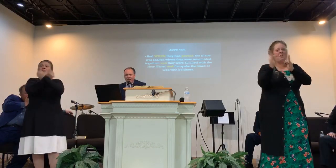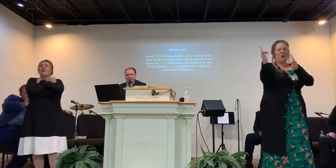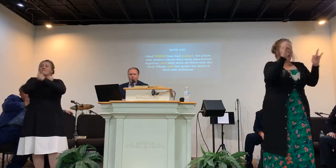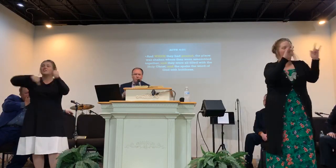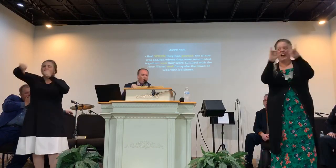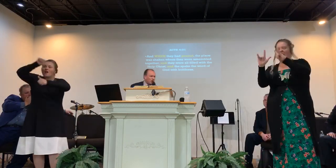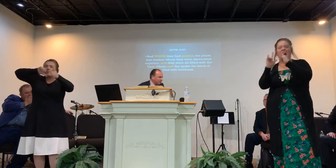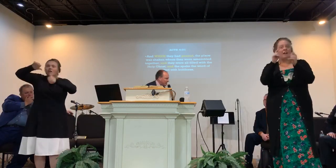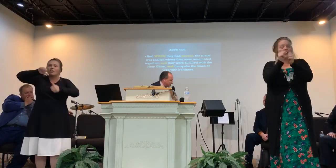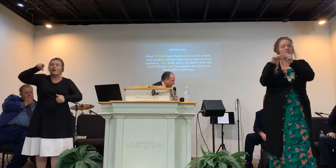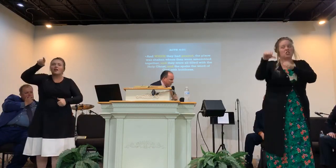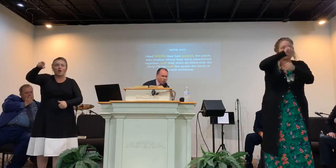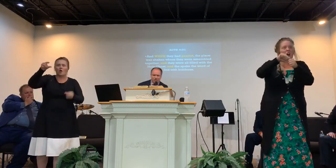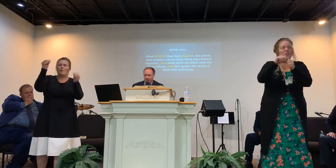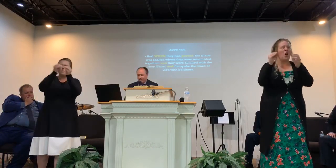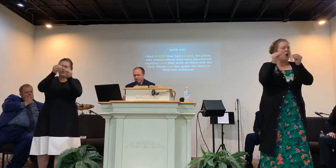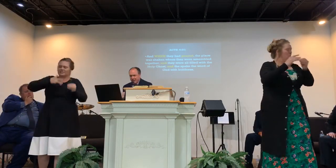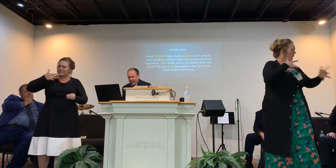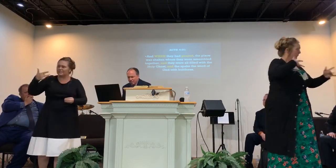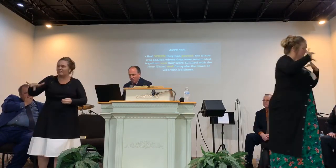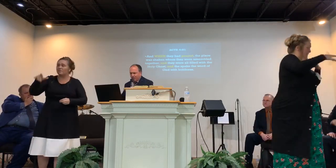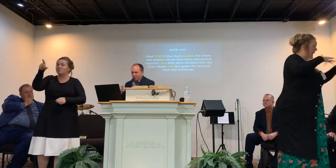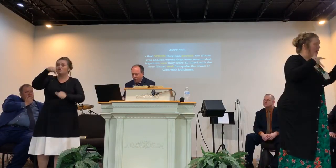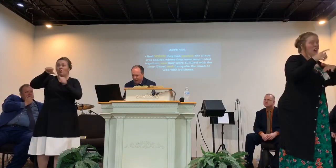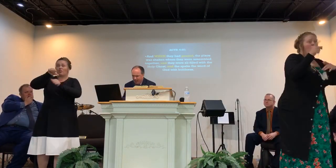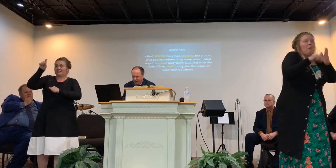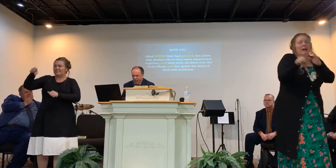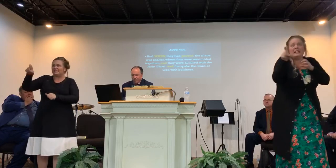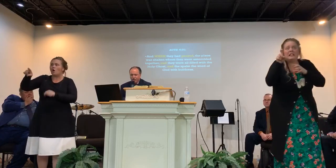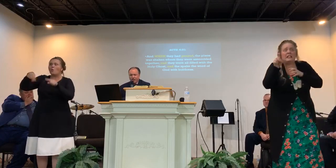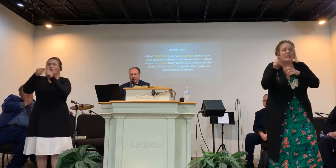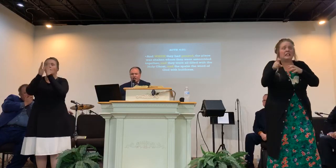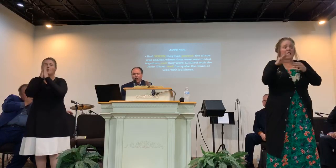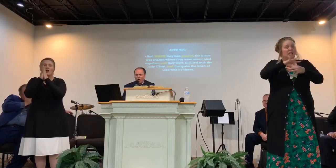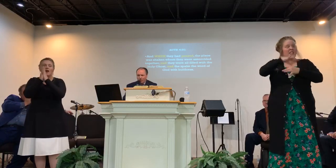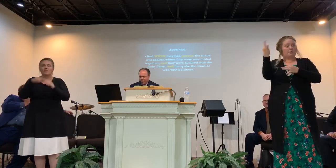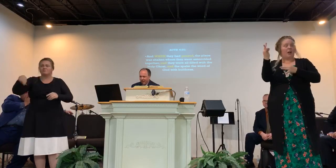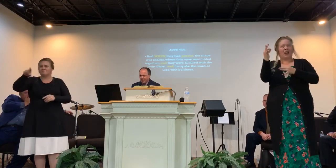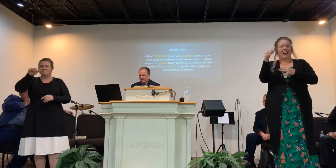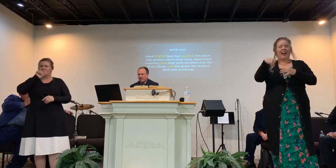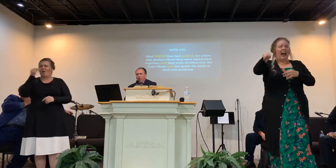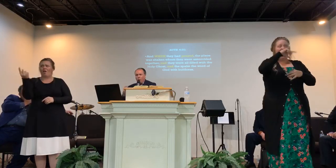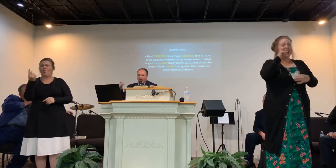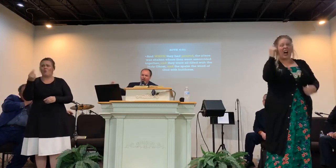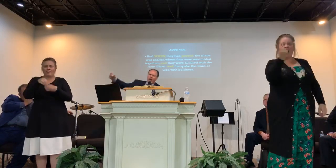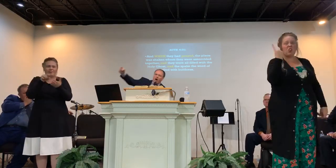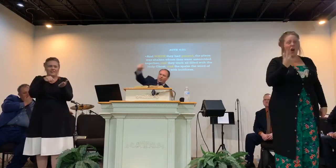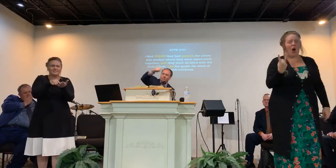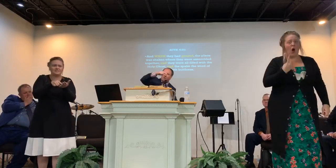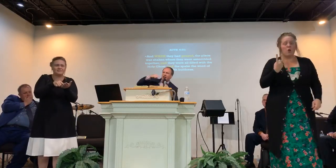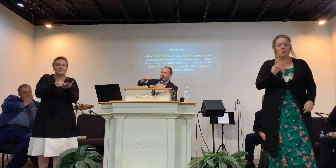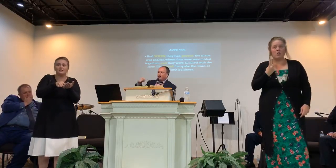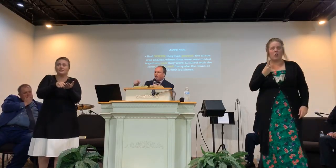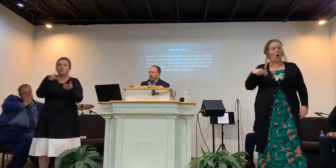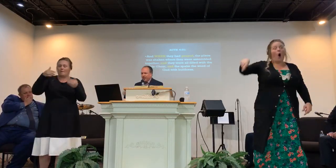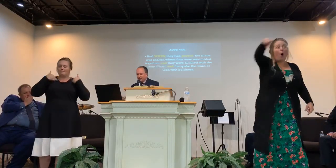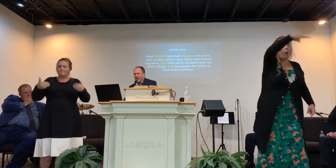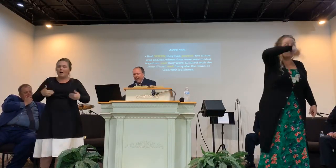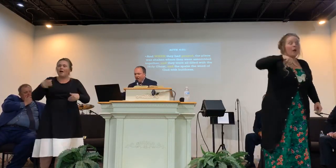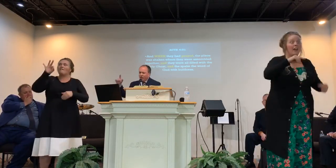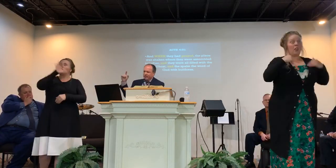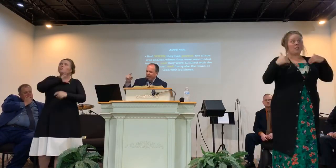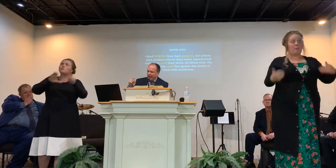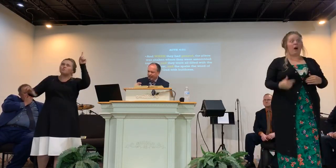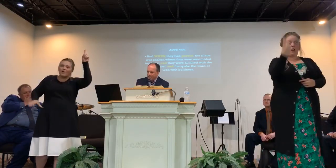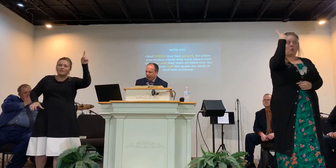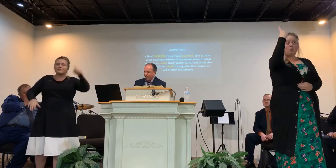other. They were more sensitive to each other's needs when they prayed. You're not alone in this. We are the body of Christ,